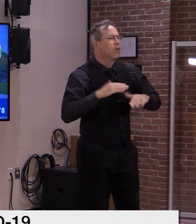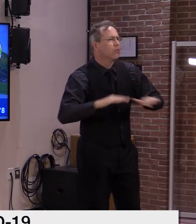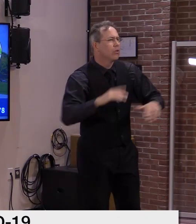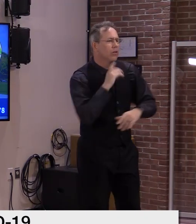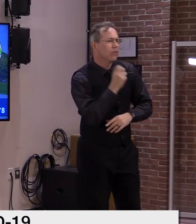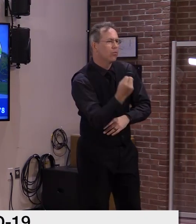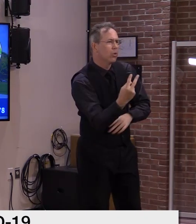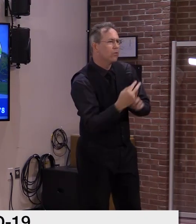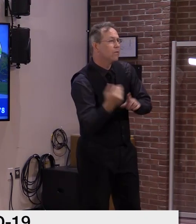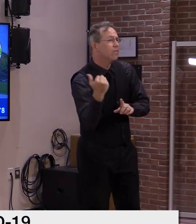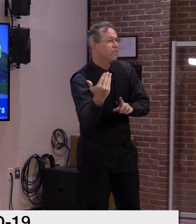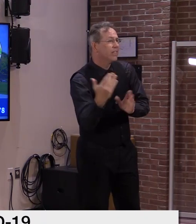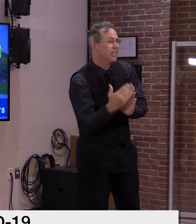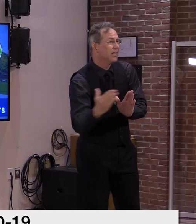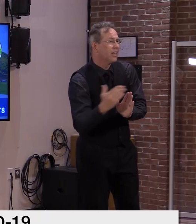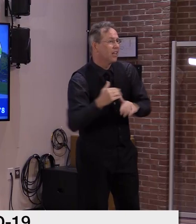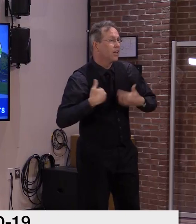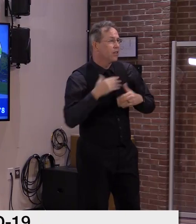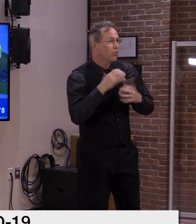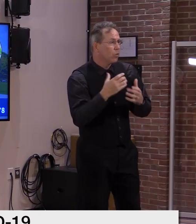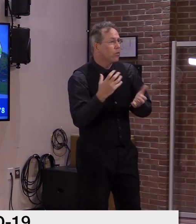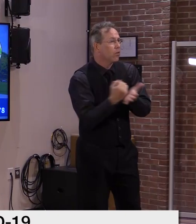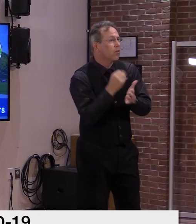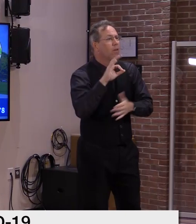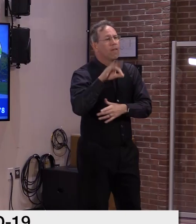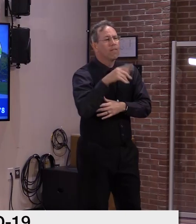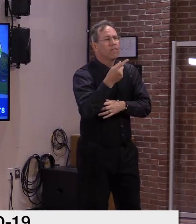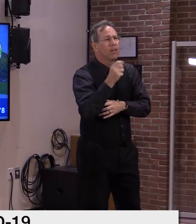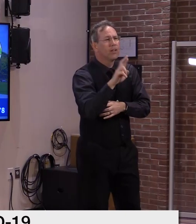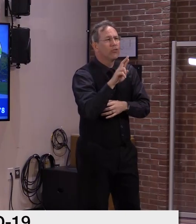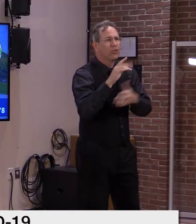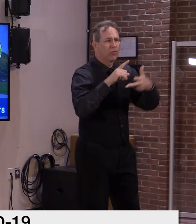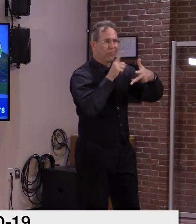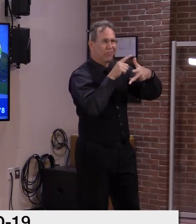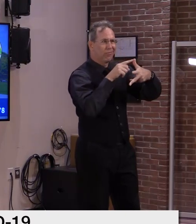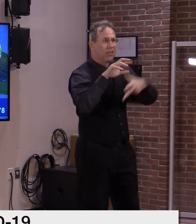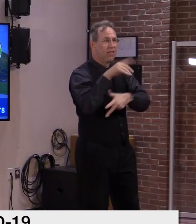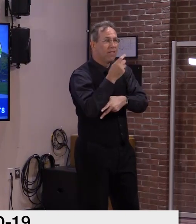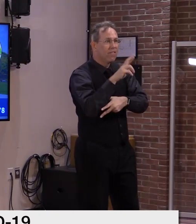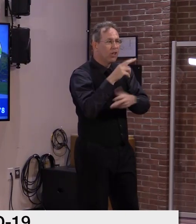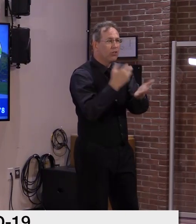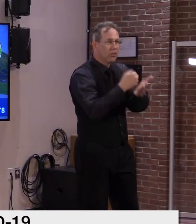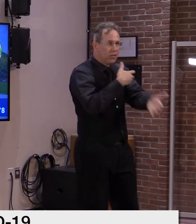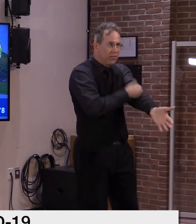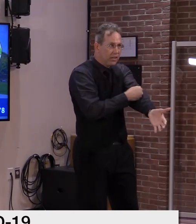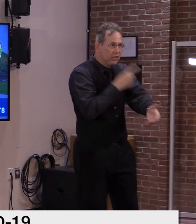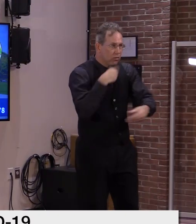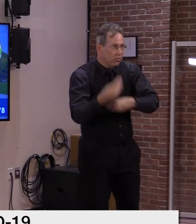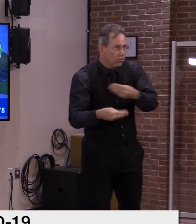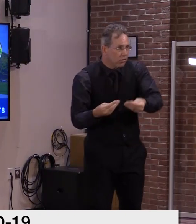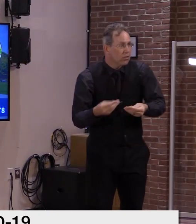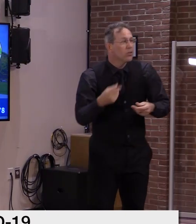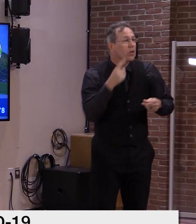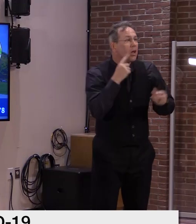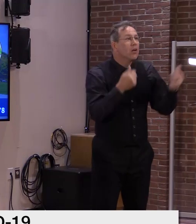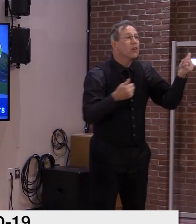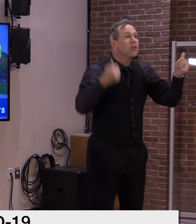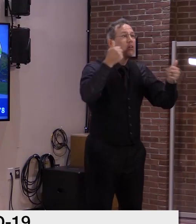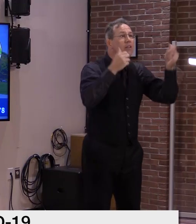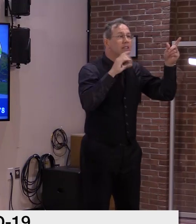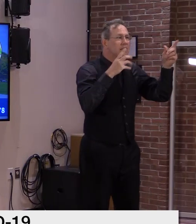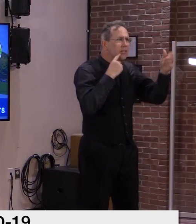FDA's approval yesterday, the CDC's ACIP committee will meet